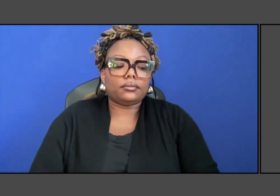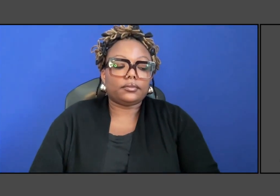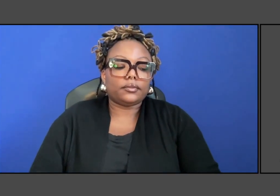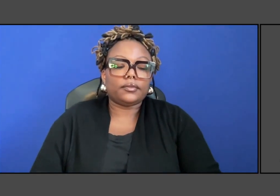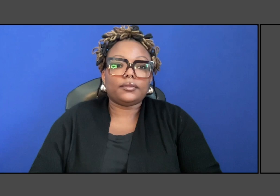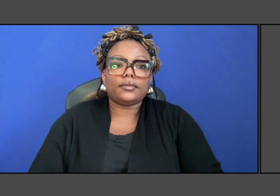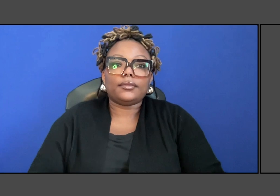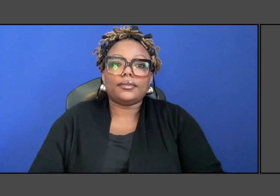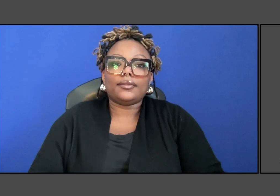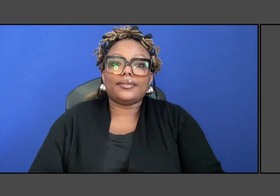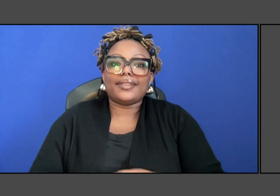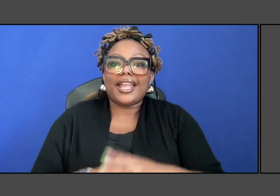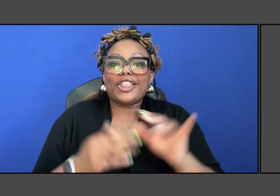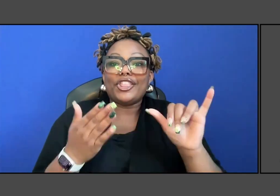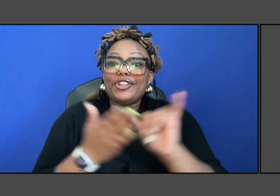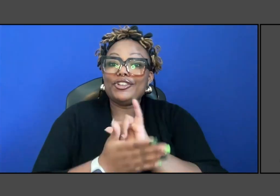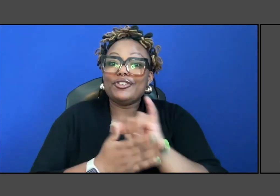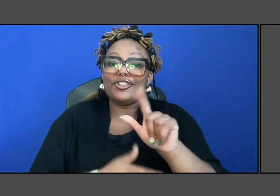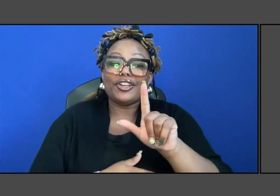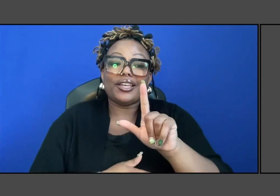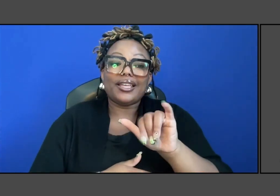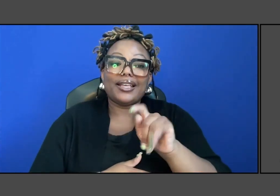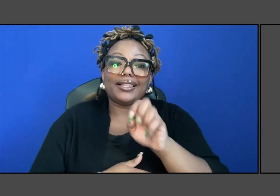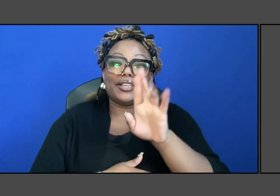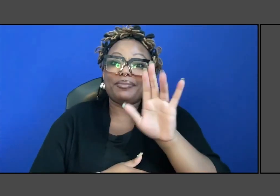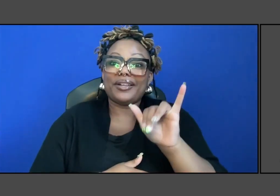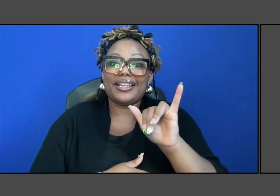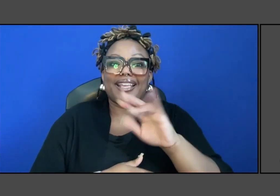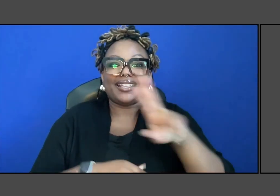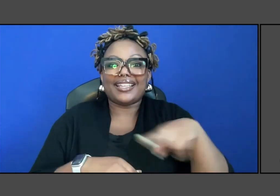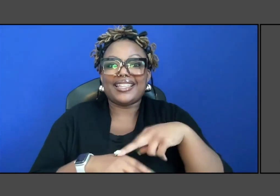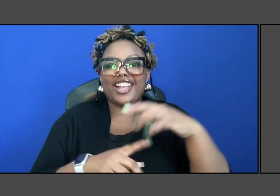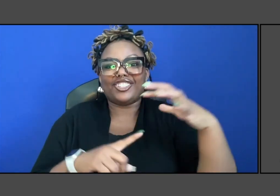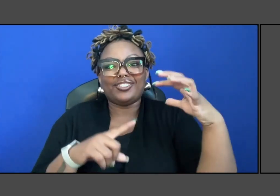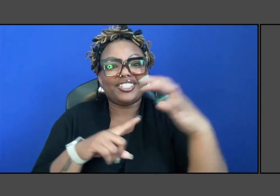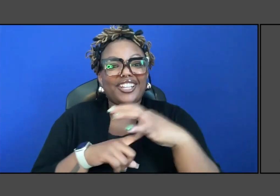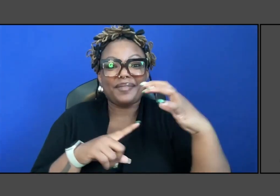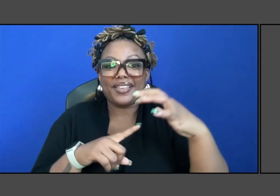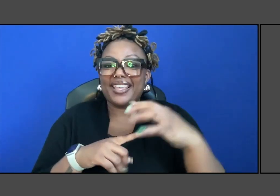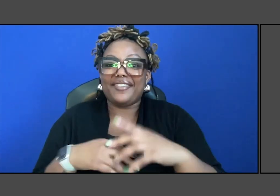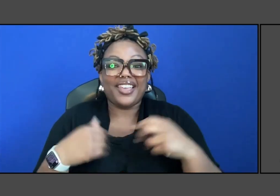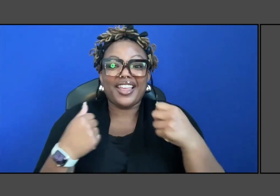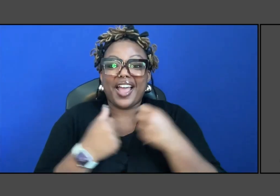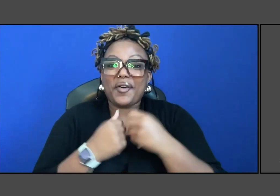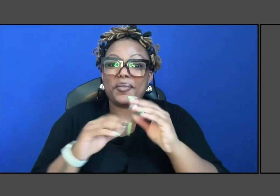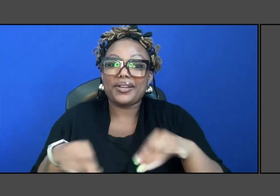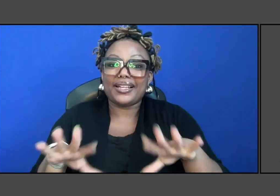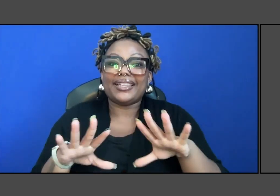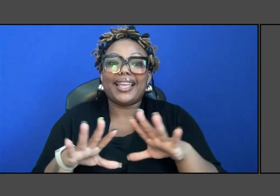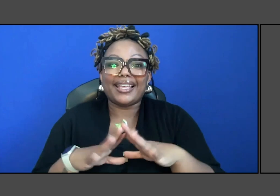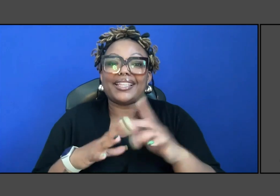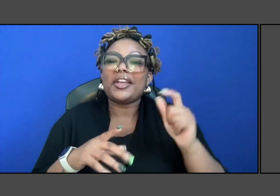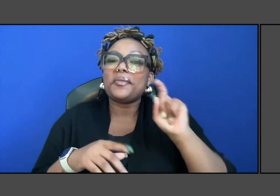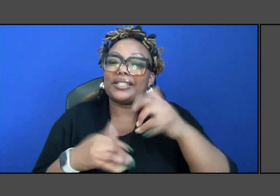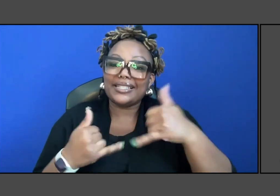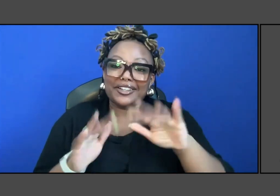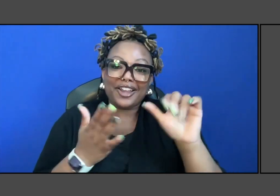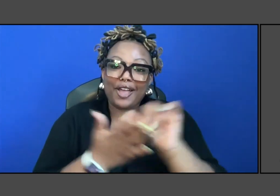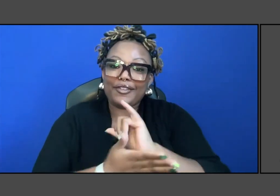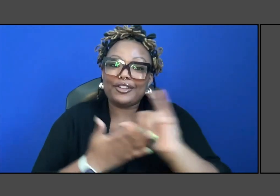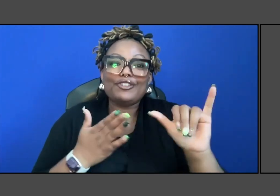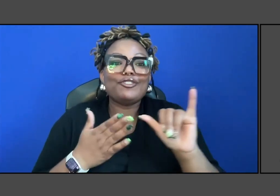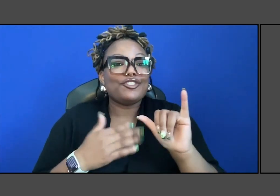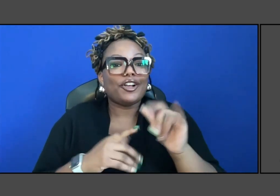national champions. Just wanted to say that even in our Borderlands conversation, we had to have a little New York moment. So we have a basketball